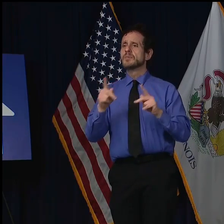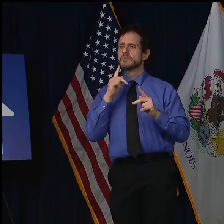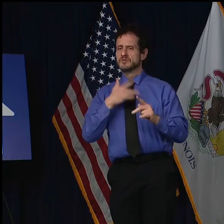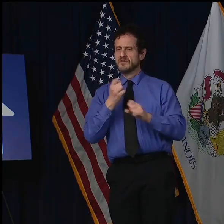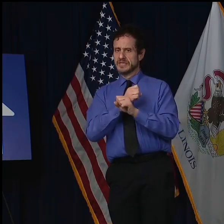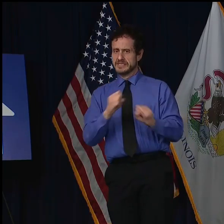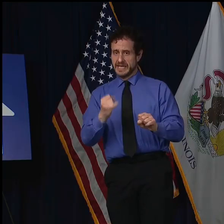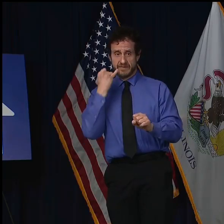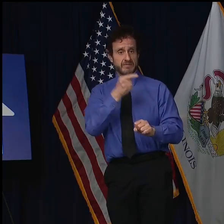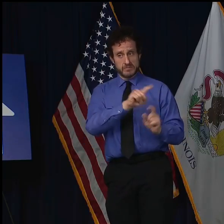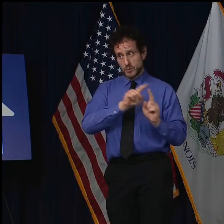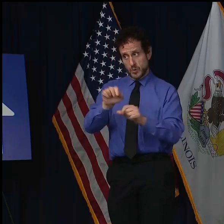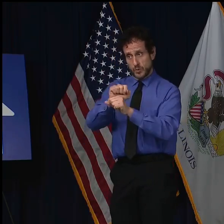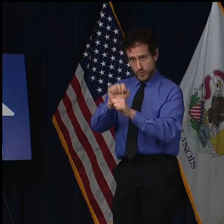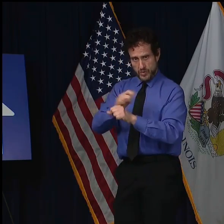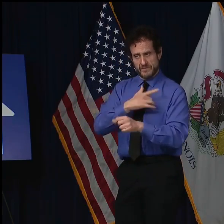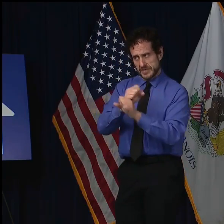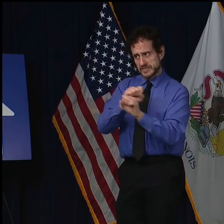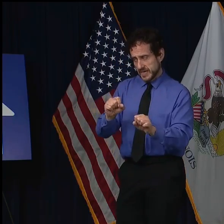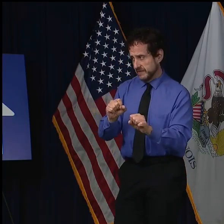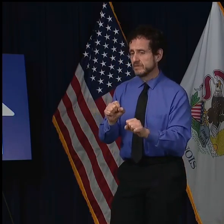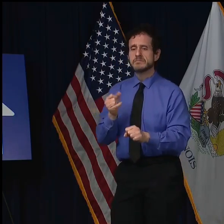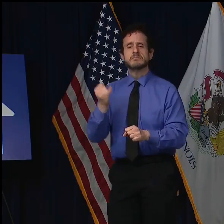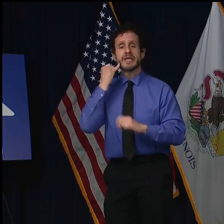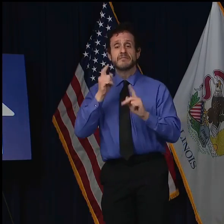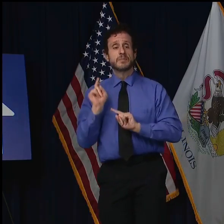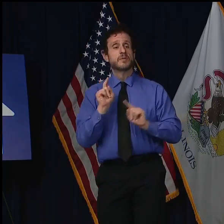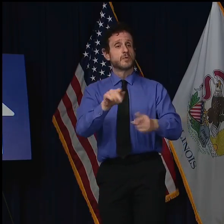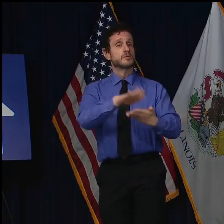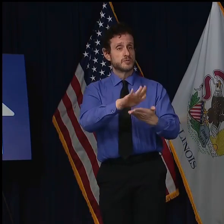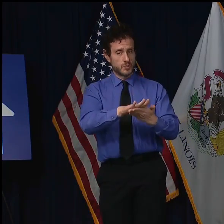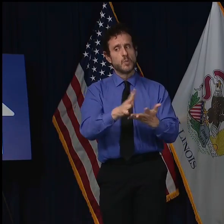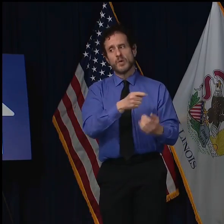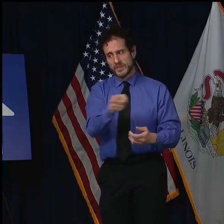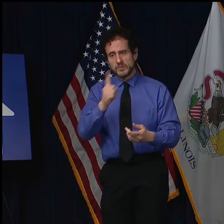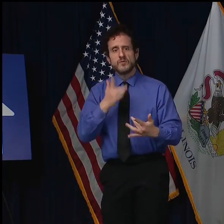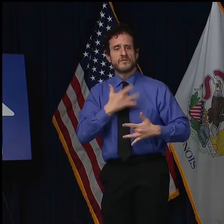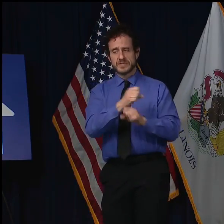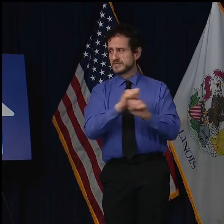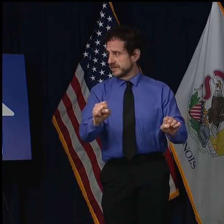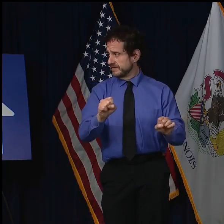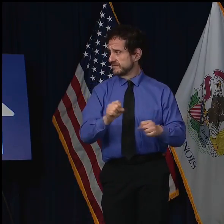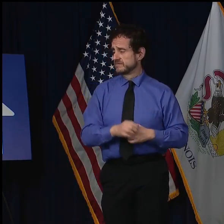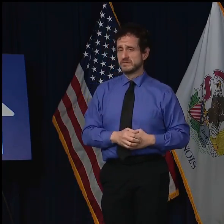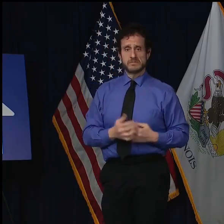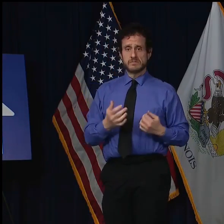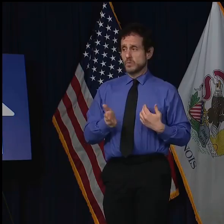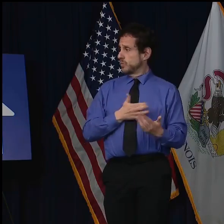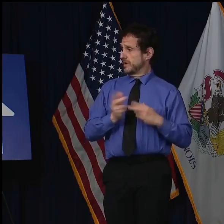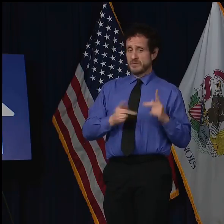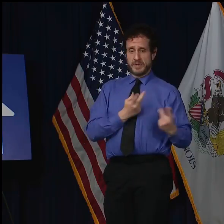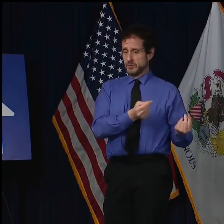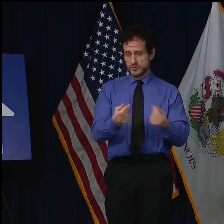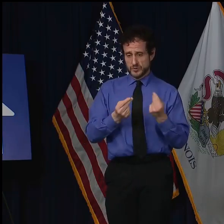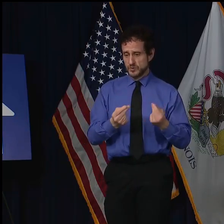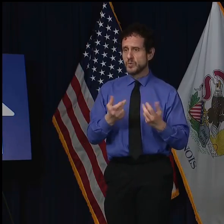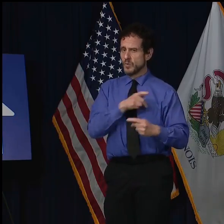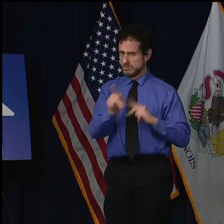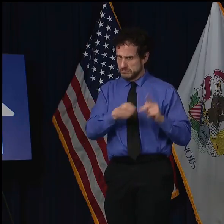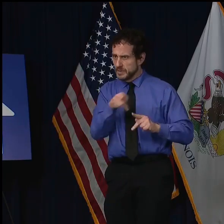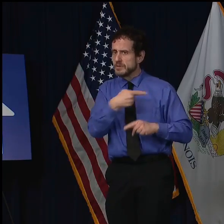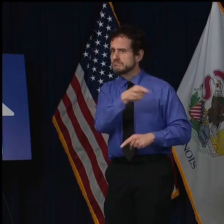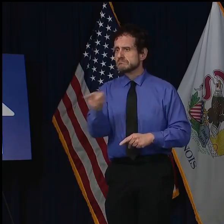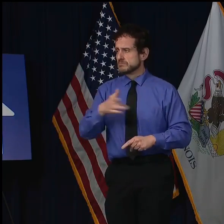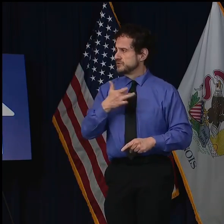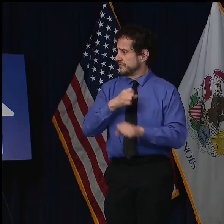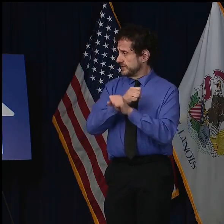go to work. We want people to be safe when they go to school. We want people to be safe in all their activities, and they want to know that others